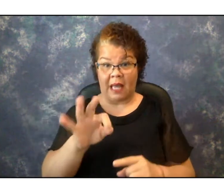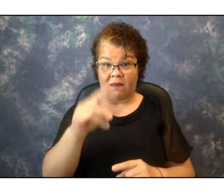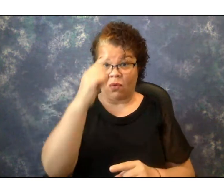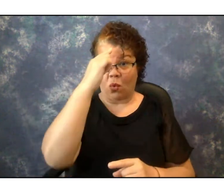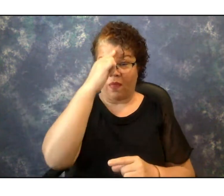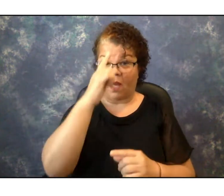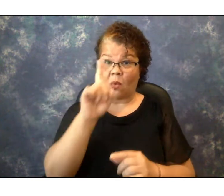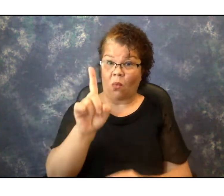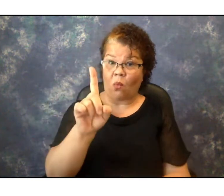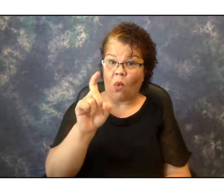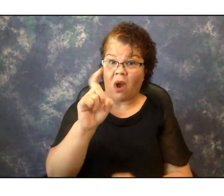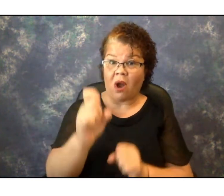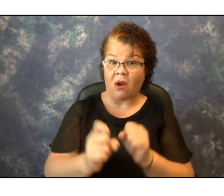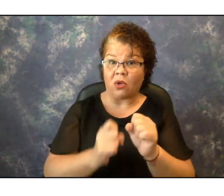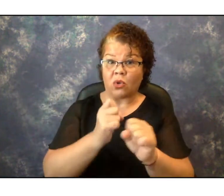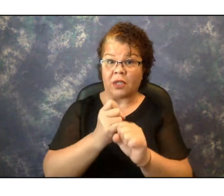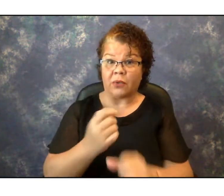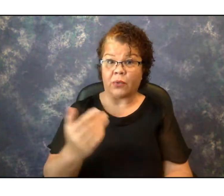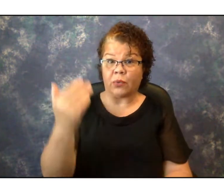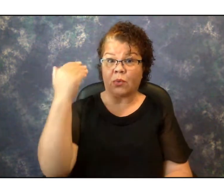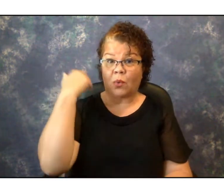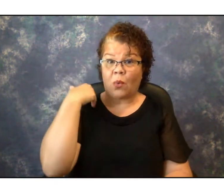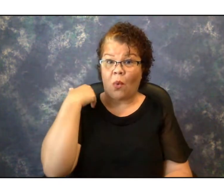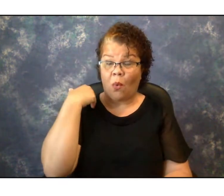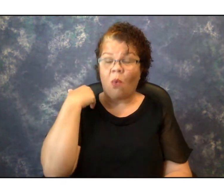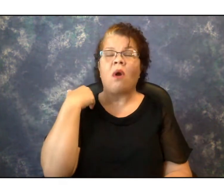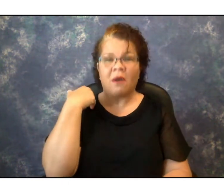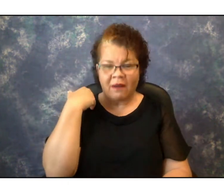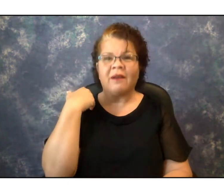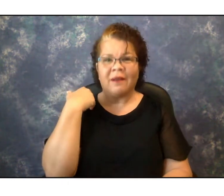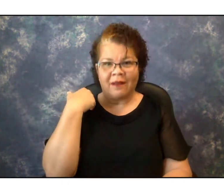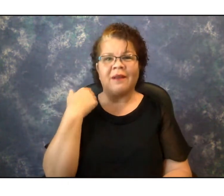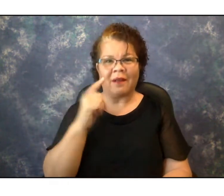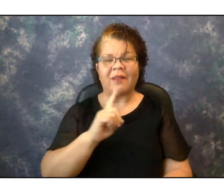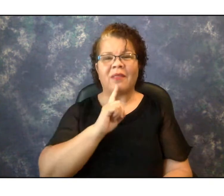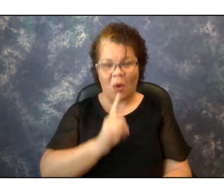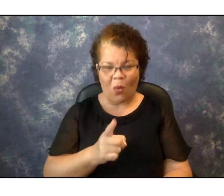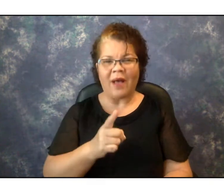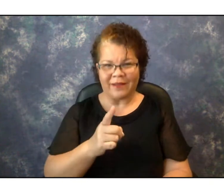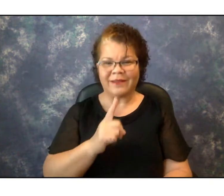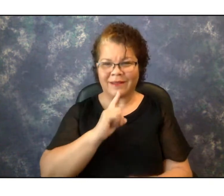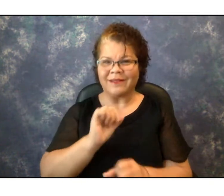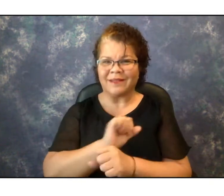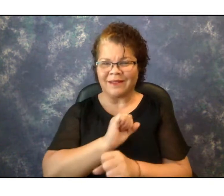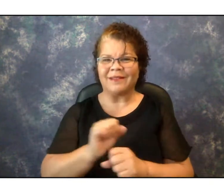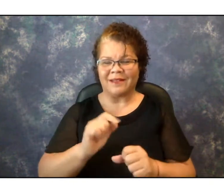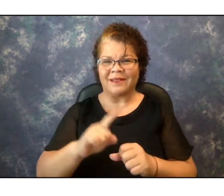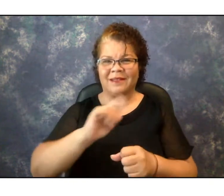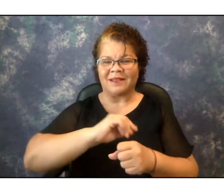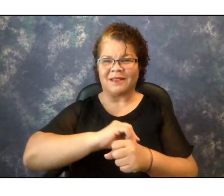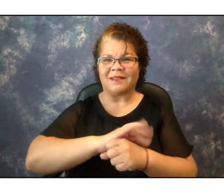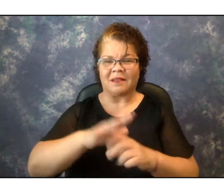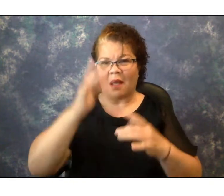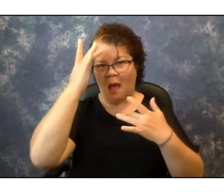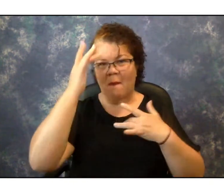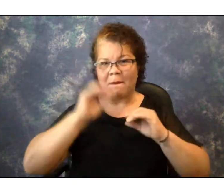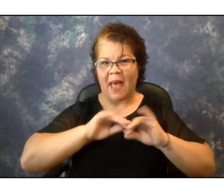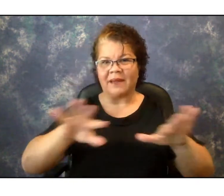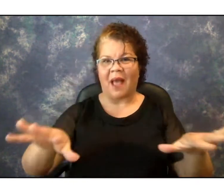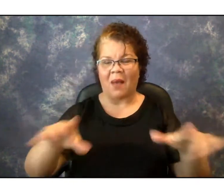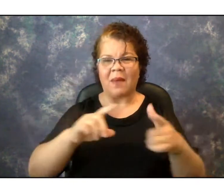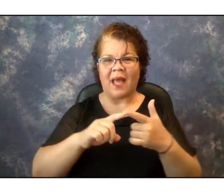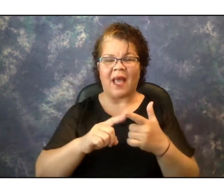a little bit longer, there was a pandemic. There was racial unrest and uprisings